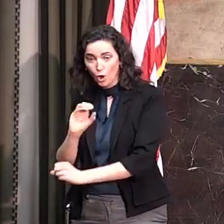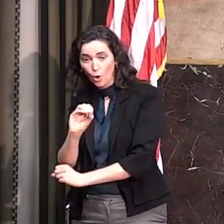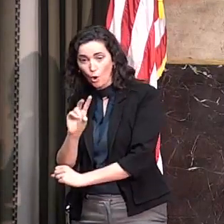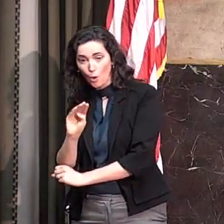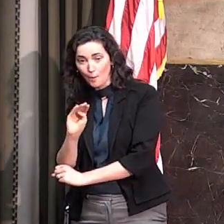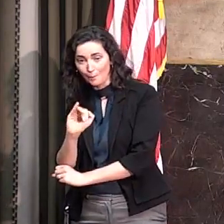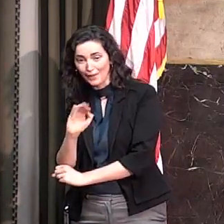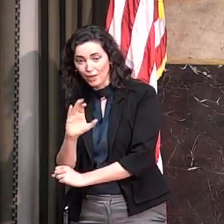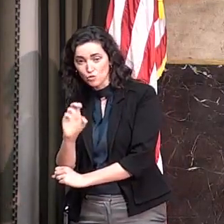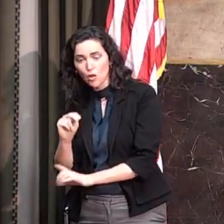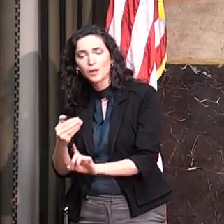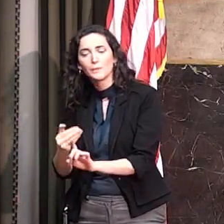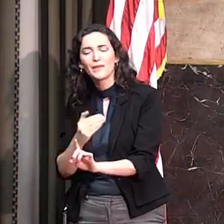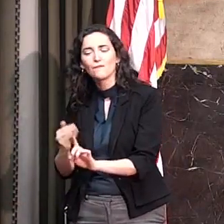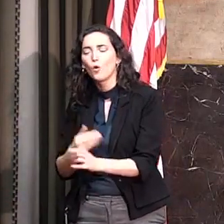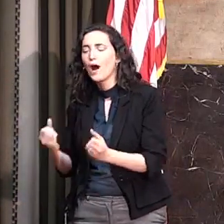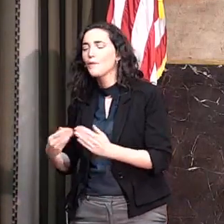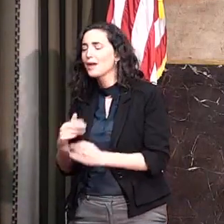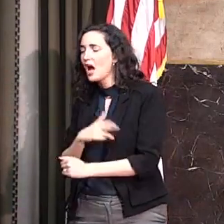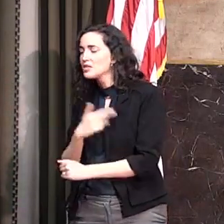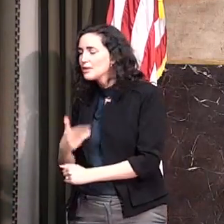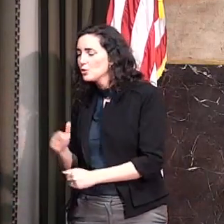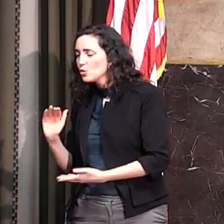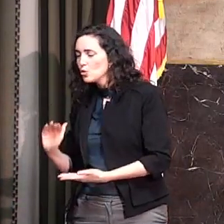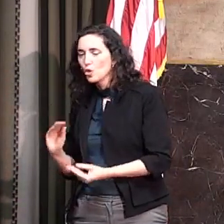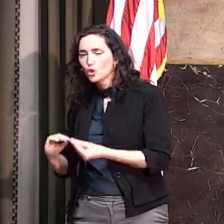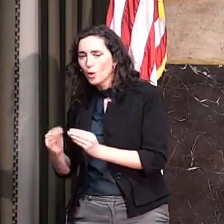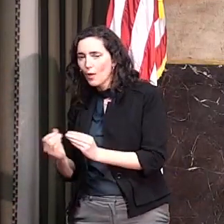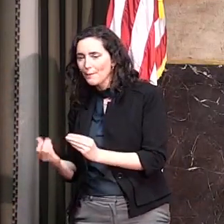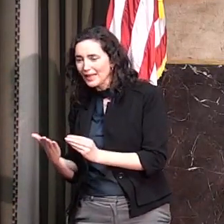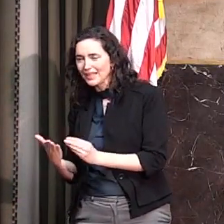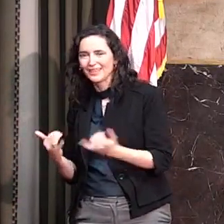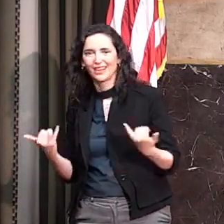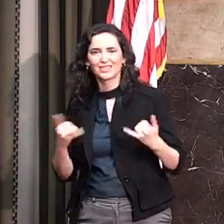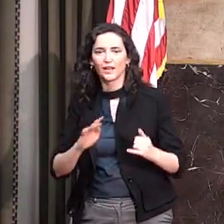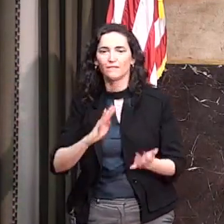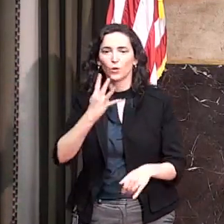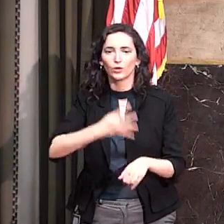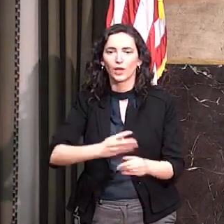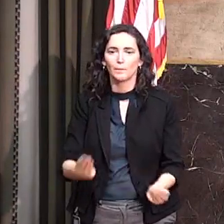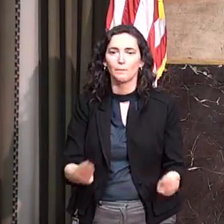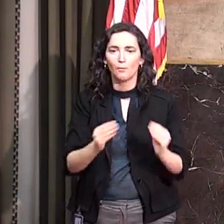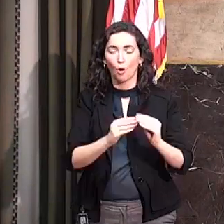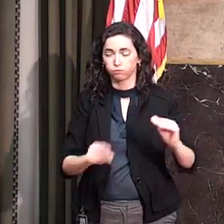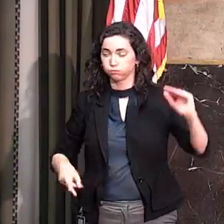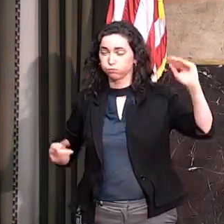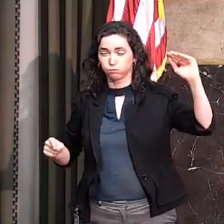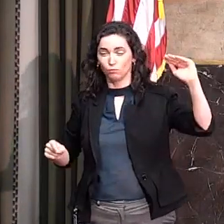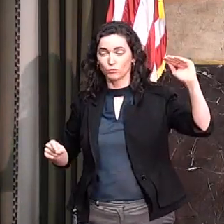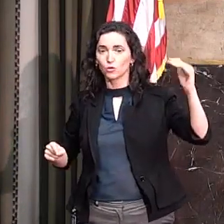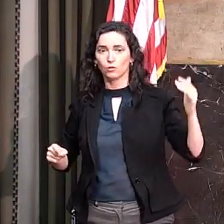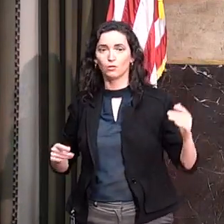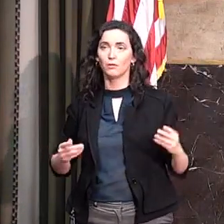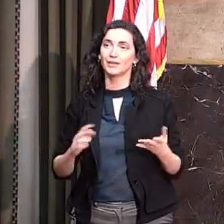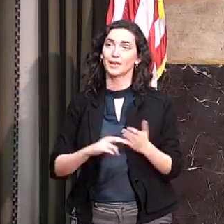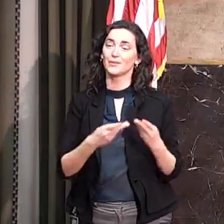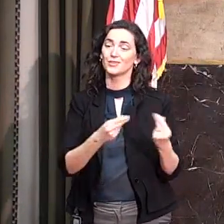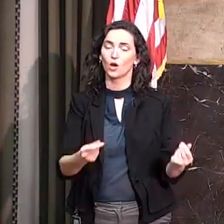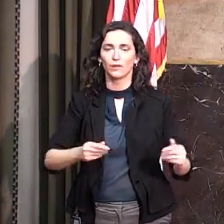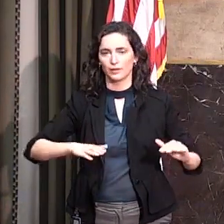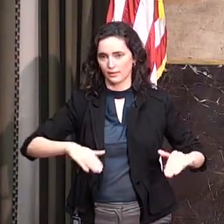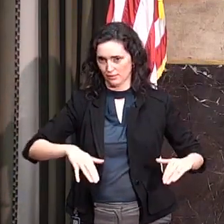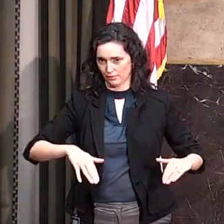started. So that puts it into perspective. We still have a lot of improving to do. And I also want to talk about